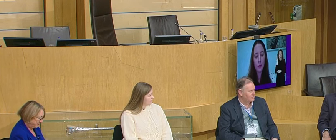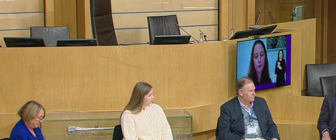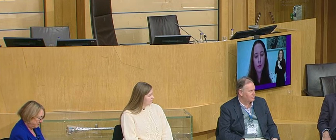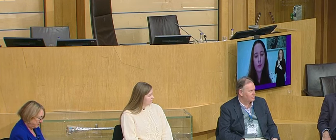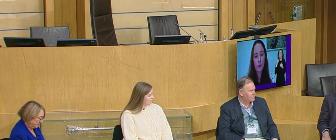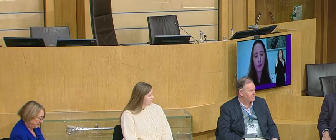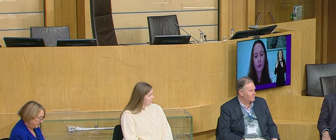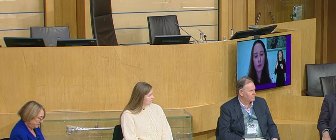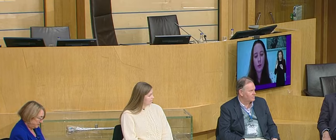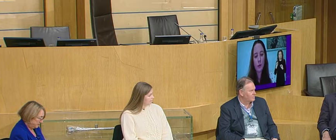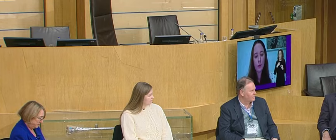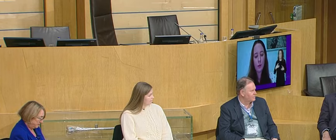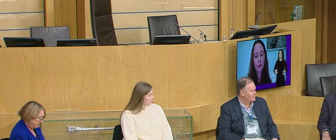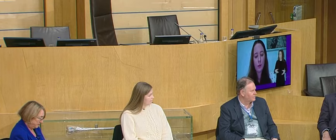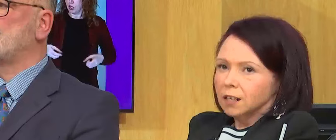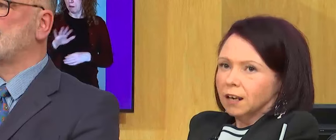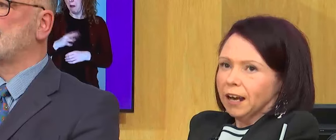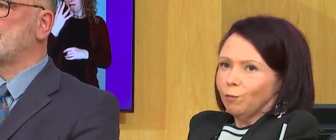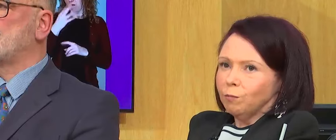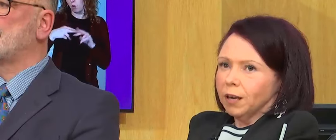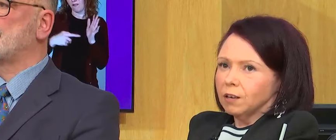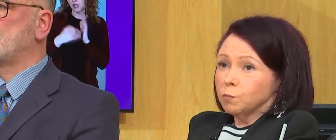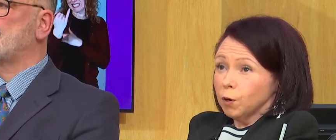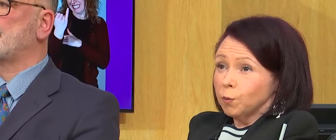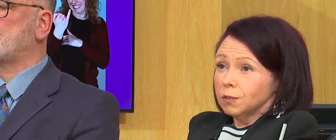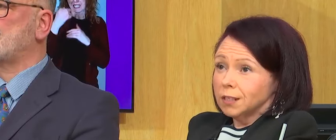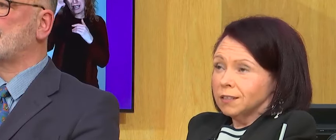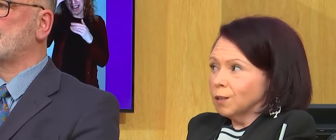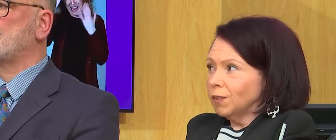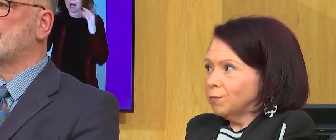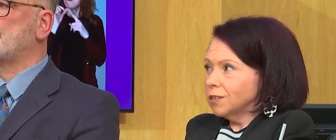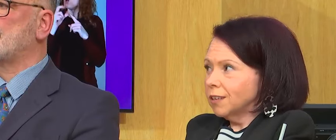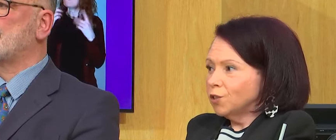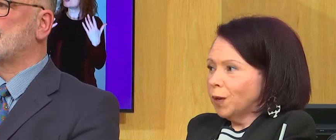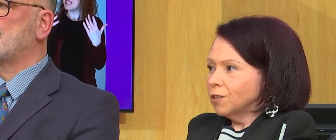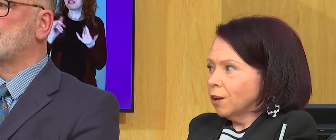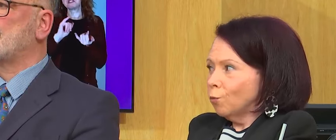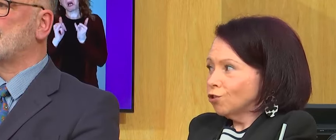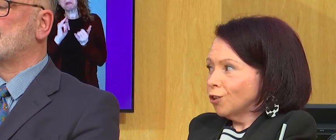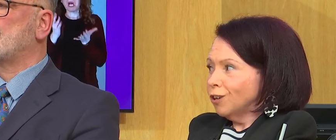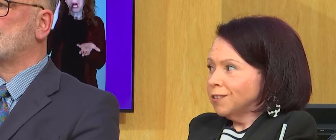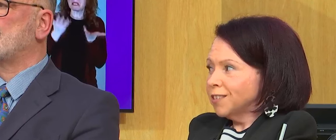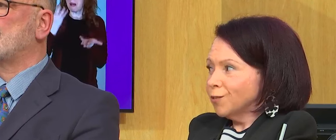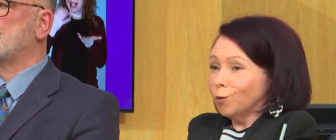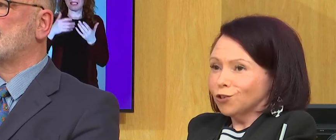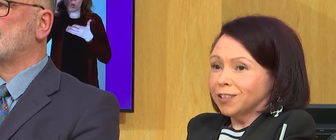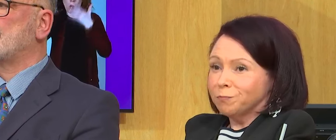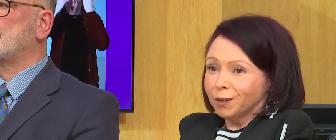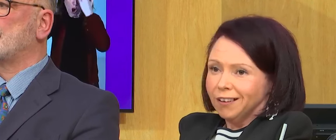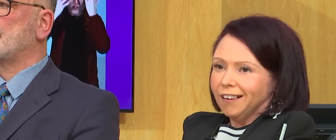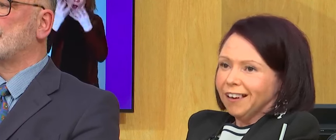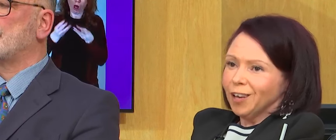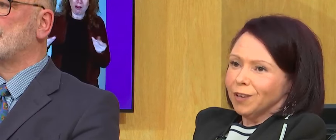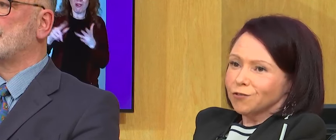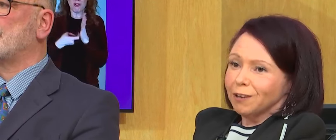I'm a wheelchair user. I'm about 4'6". My hair is purple today. Sometimes it depends how washed out it is since I've washed it,